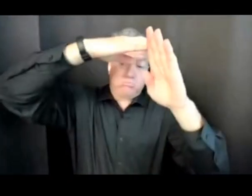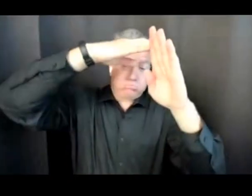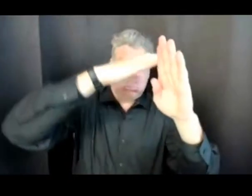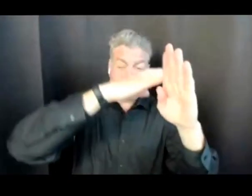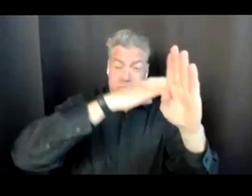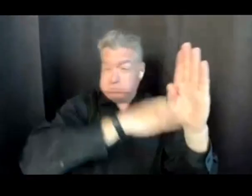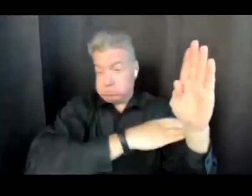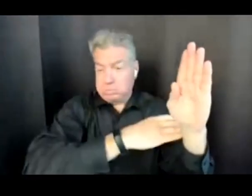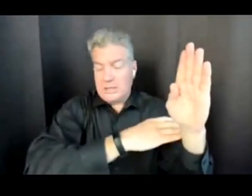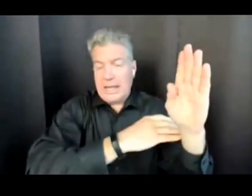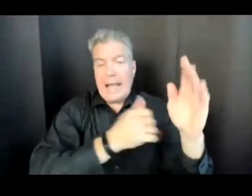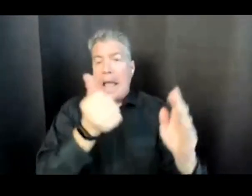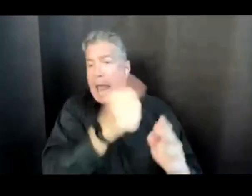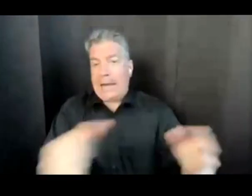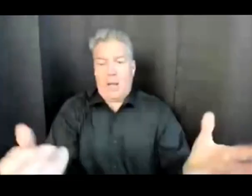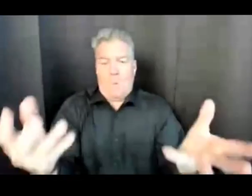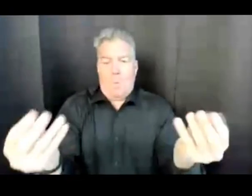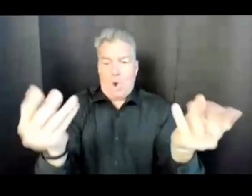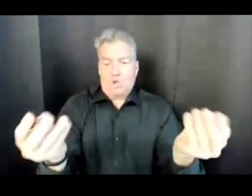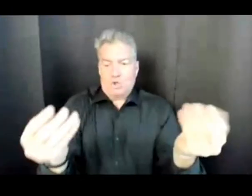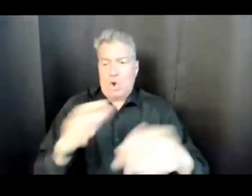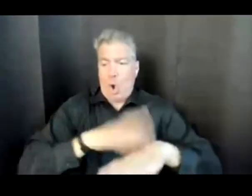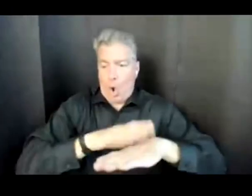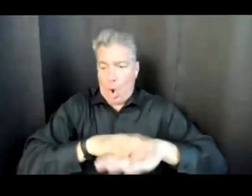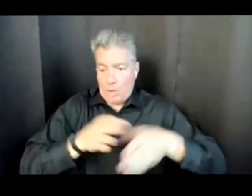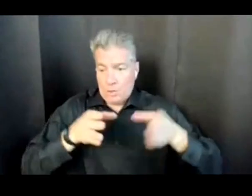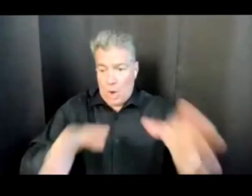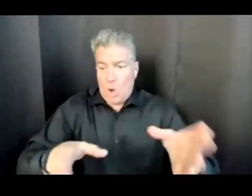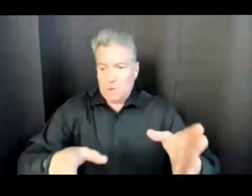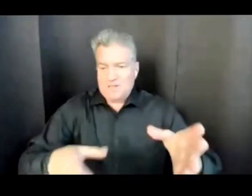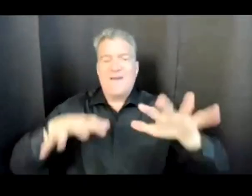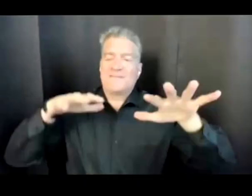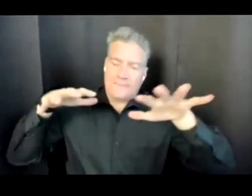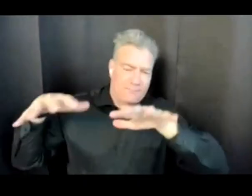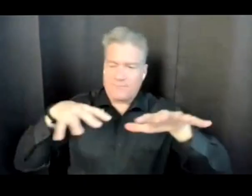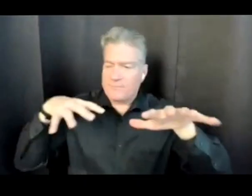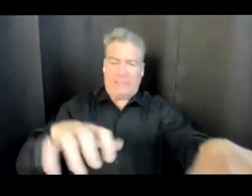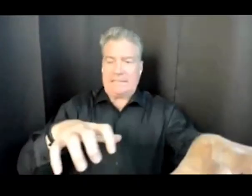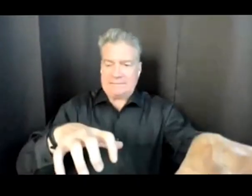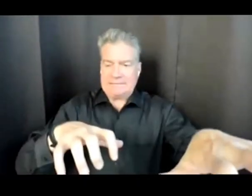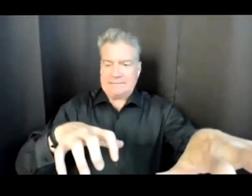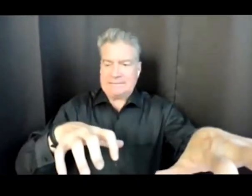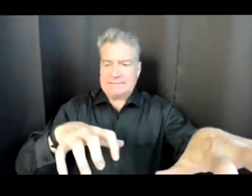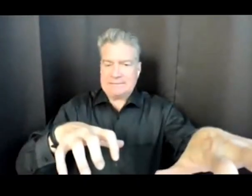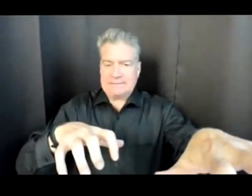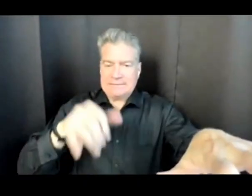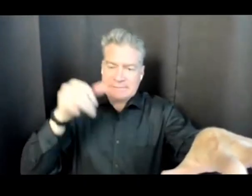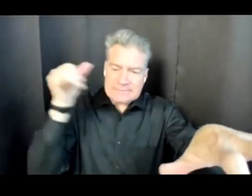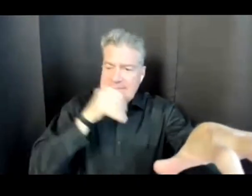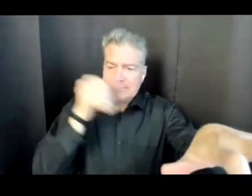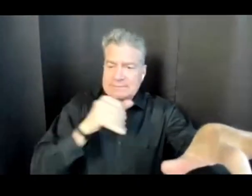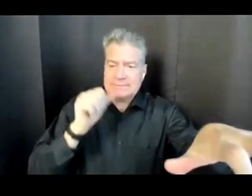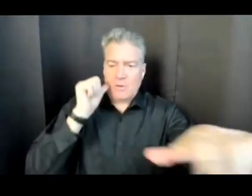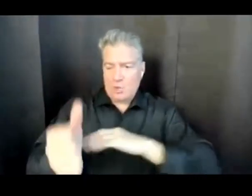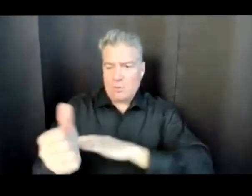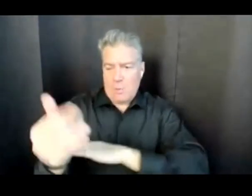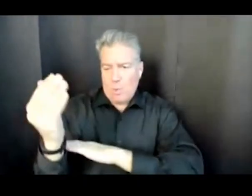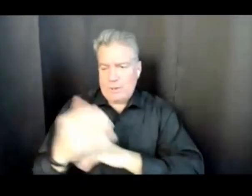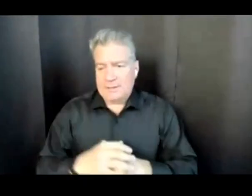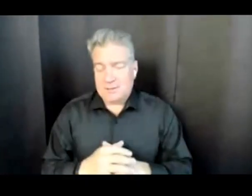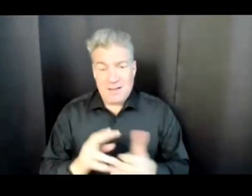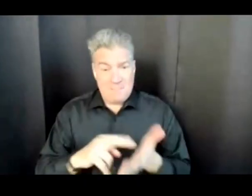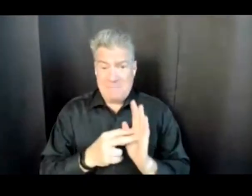moisture that remains on roads by early tomorrow morning is going to refreeze. And so even in areas that